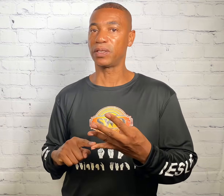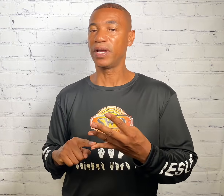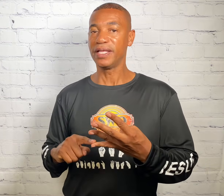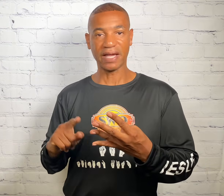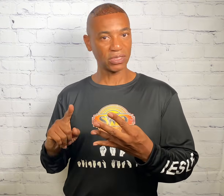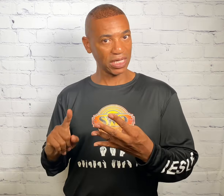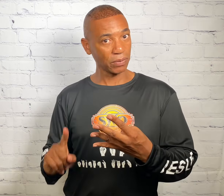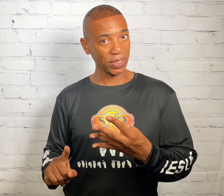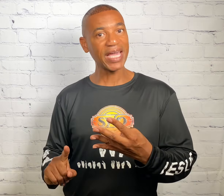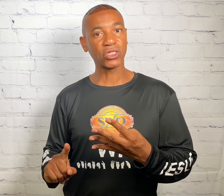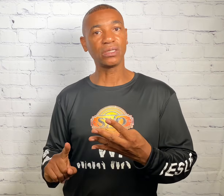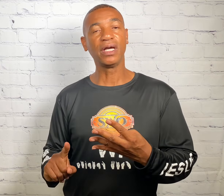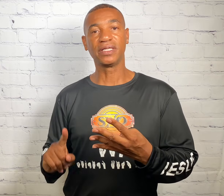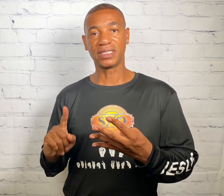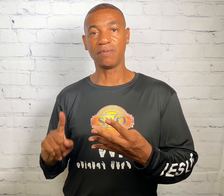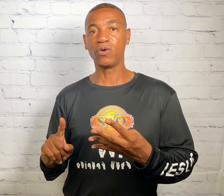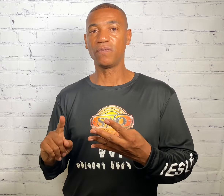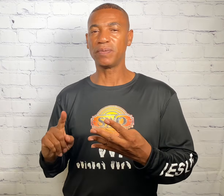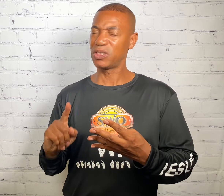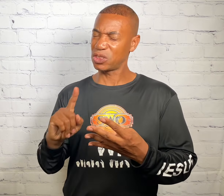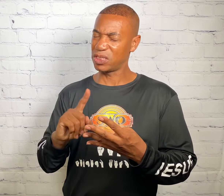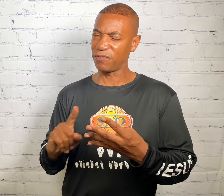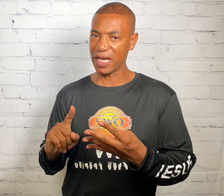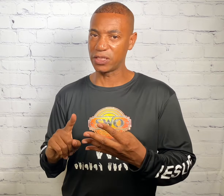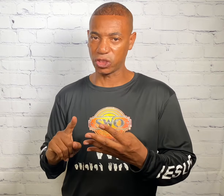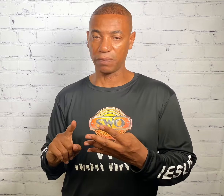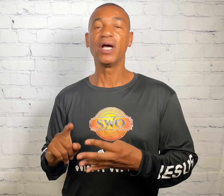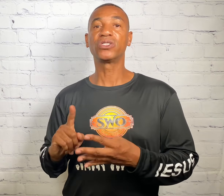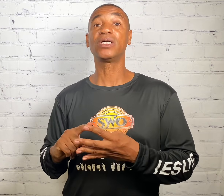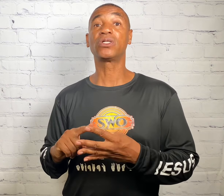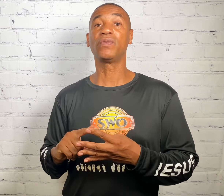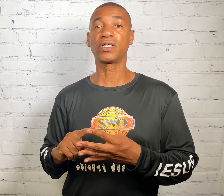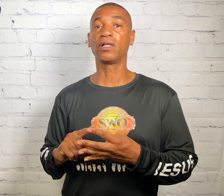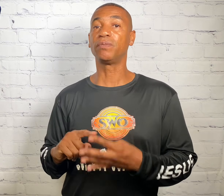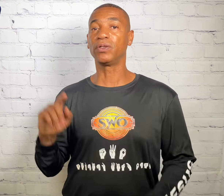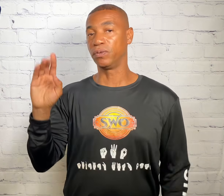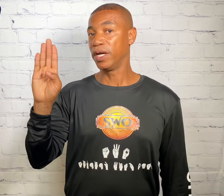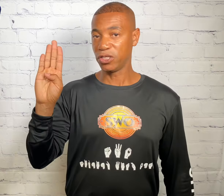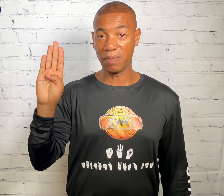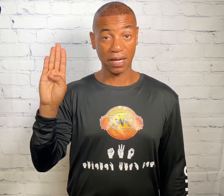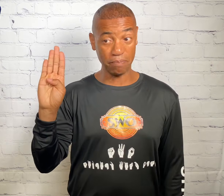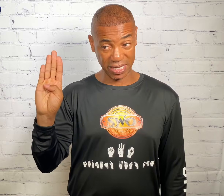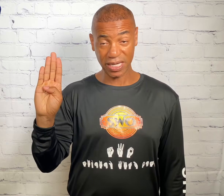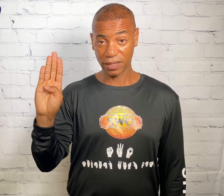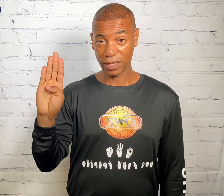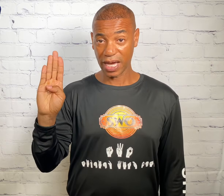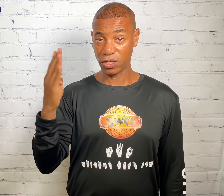similar. They have the same location, the same movement, but just a different hand shape. So let's start with the color blue. You make a B and you